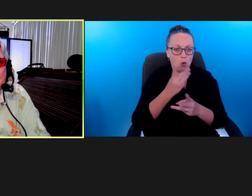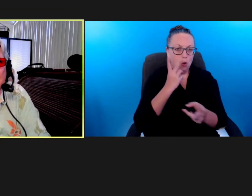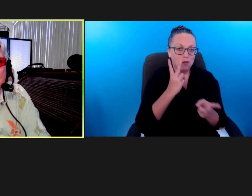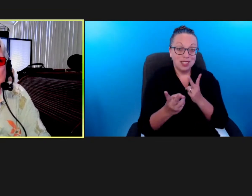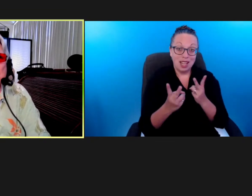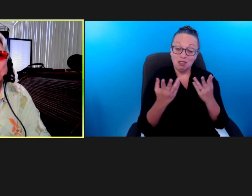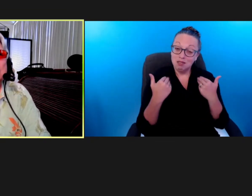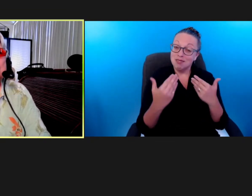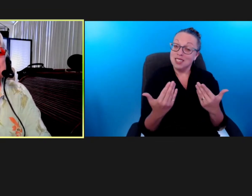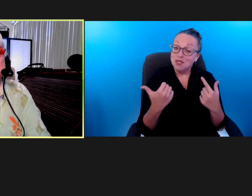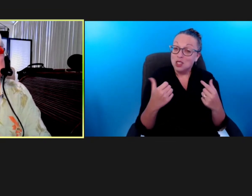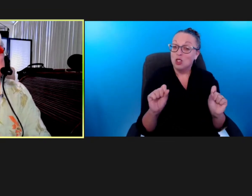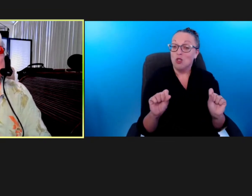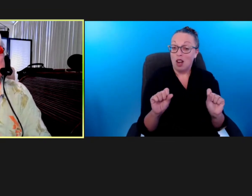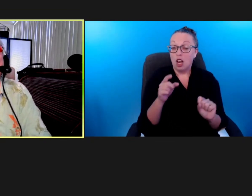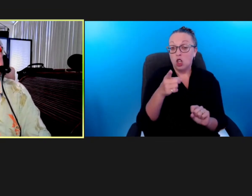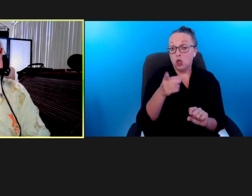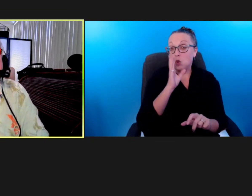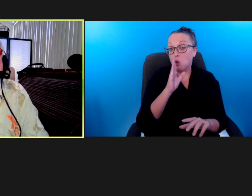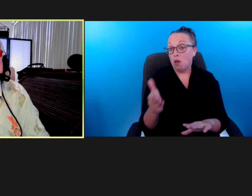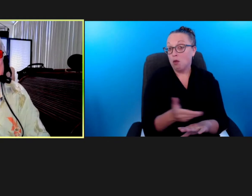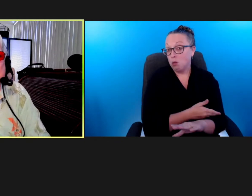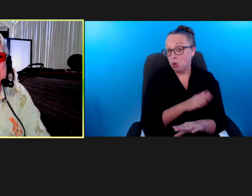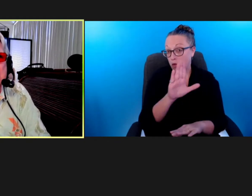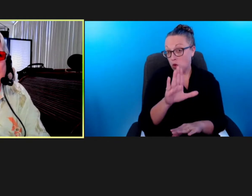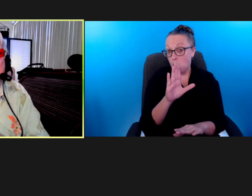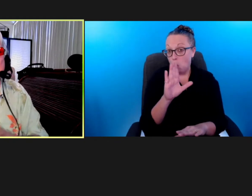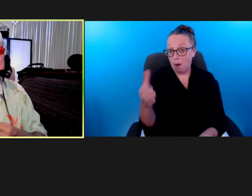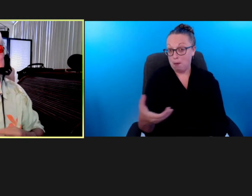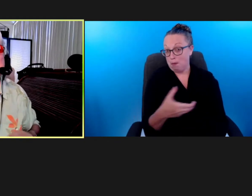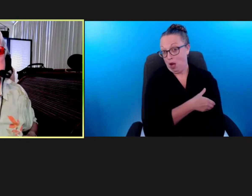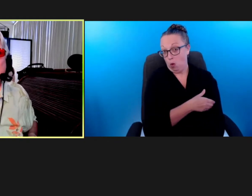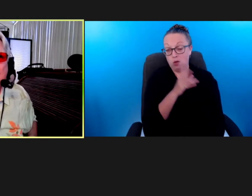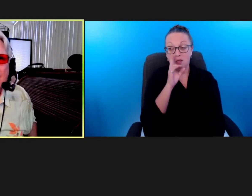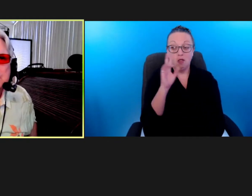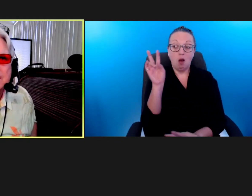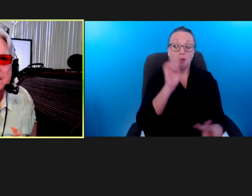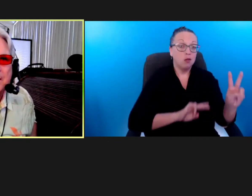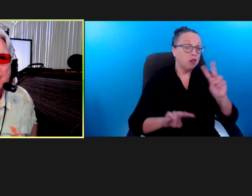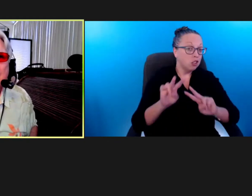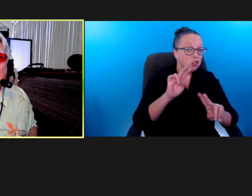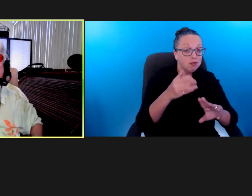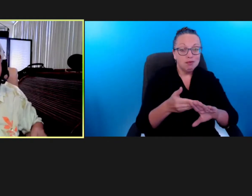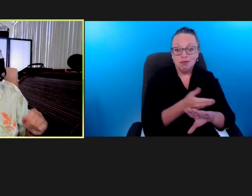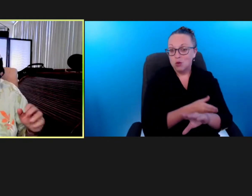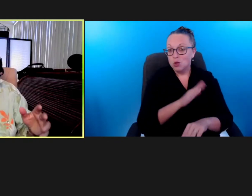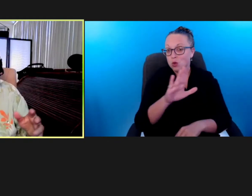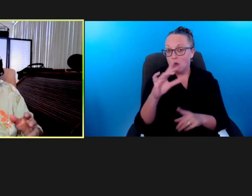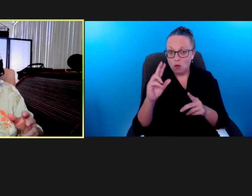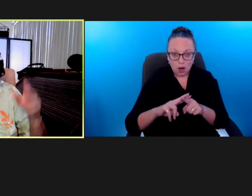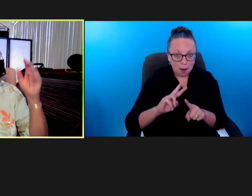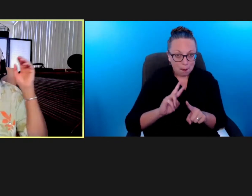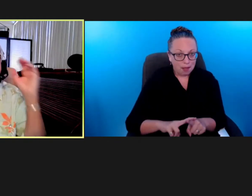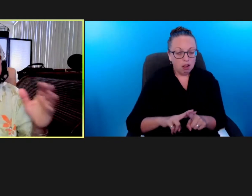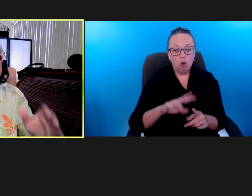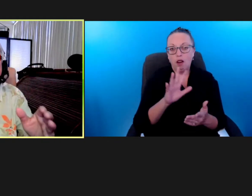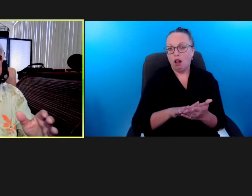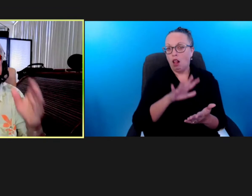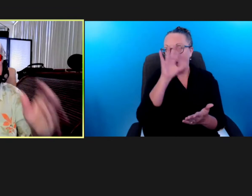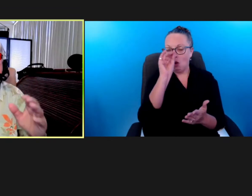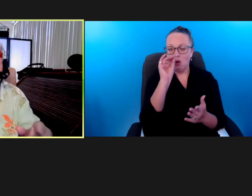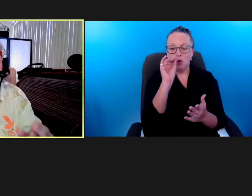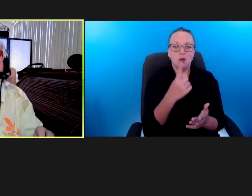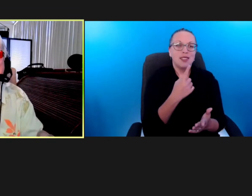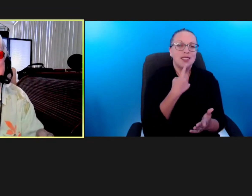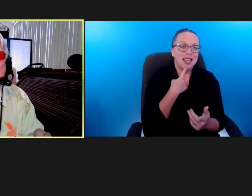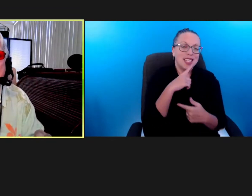try. You will improve your powers of observation, increase your vocabulary, and learn to articulate the very